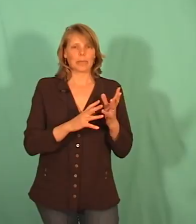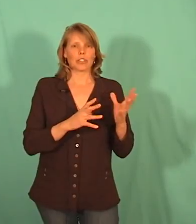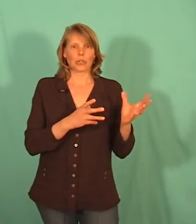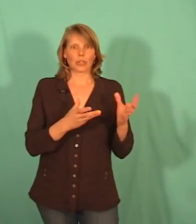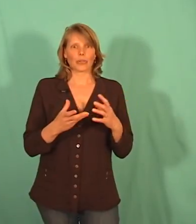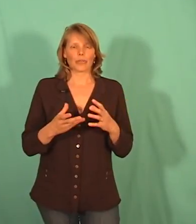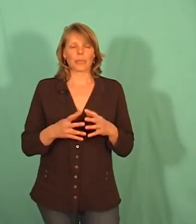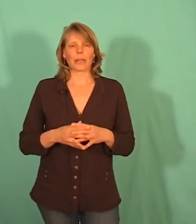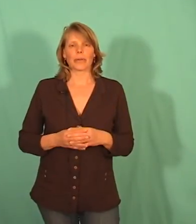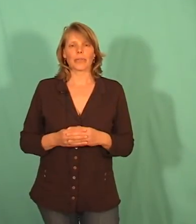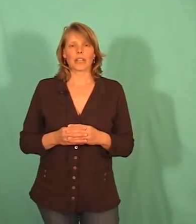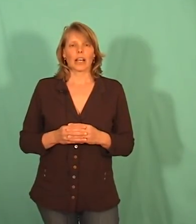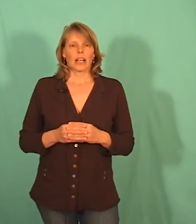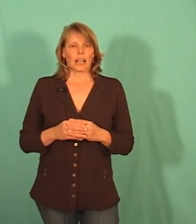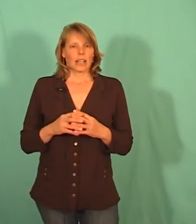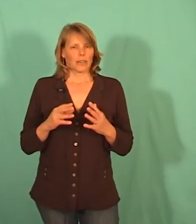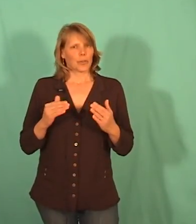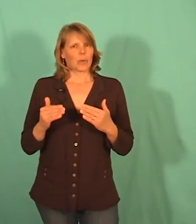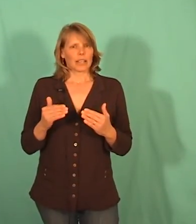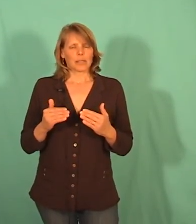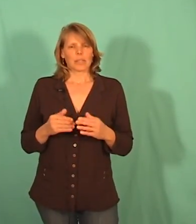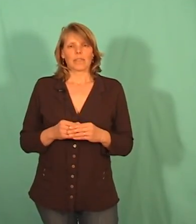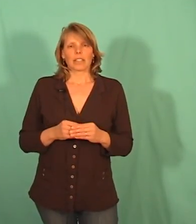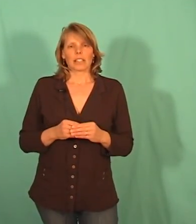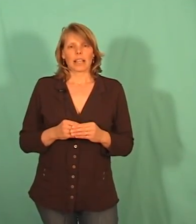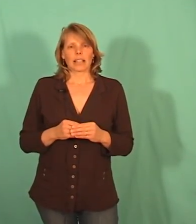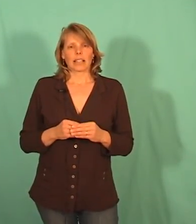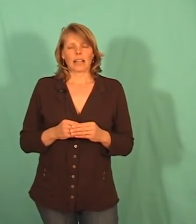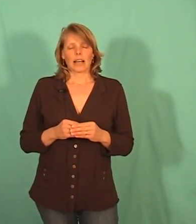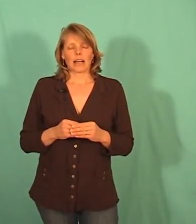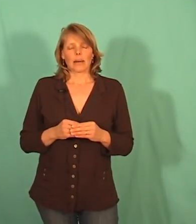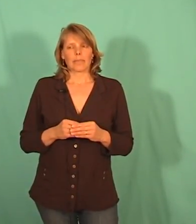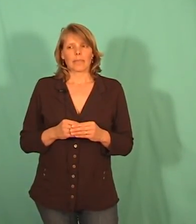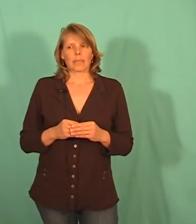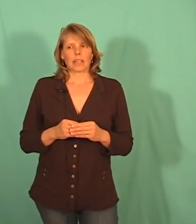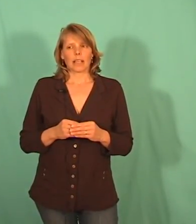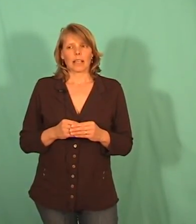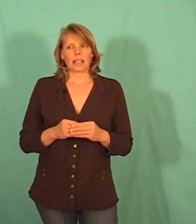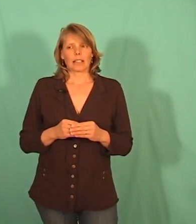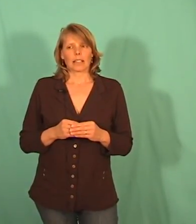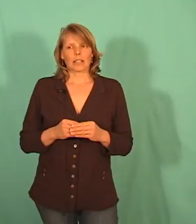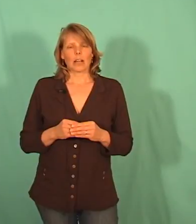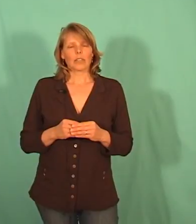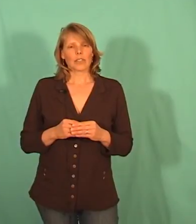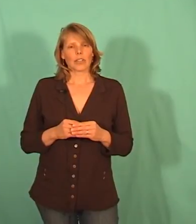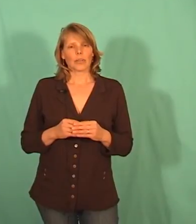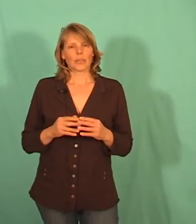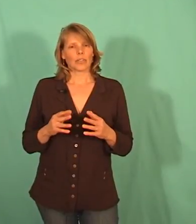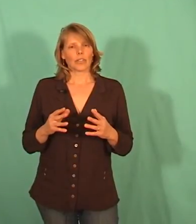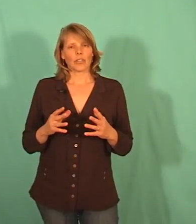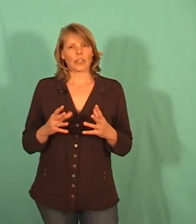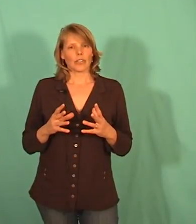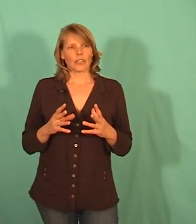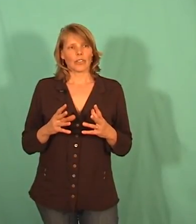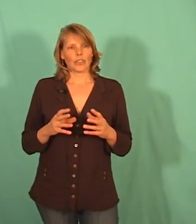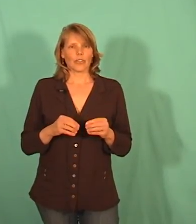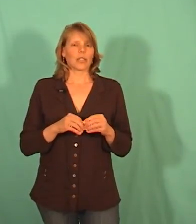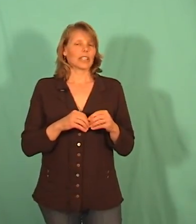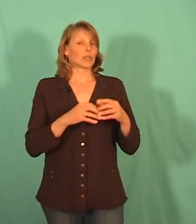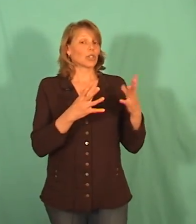can learn from those if you want a specific sign. And also, you can either look it up